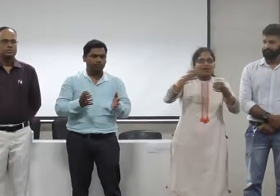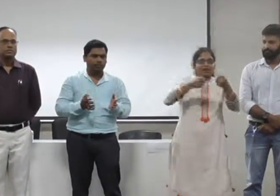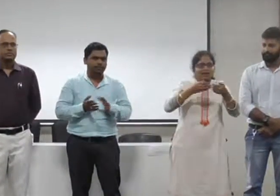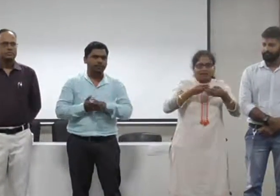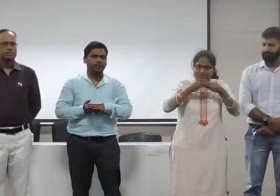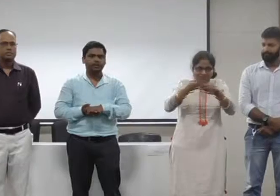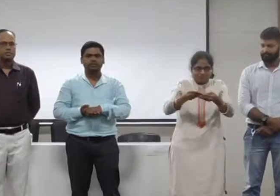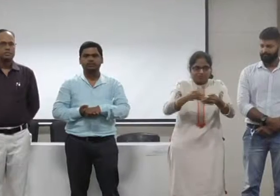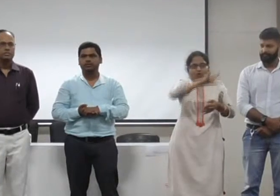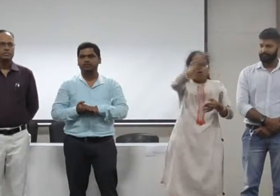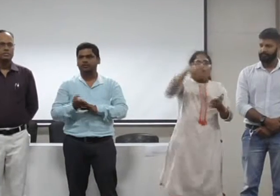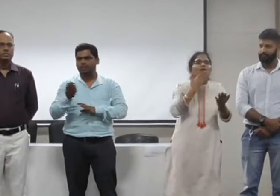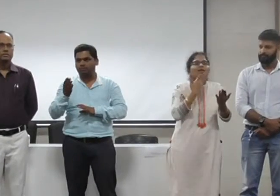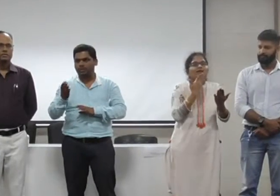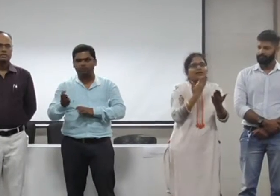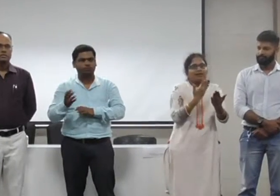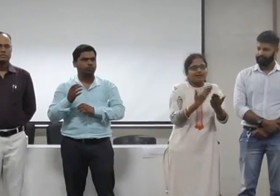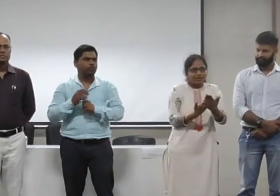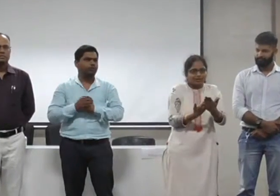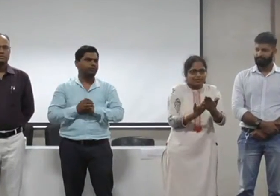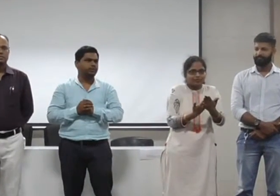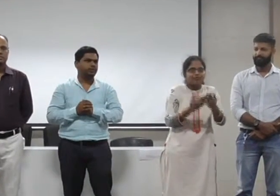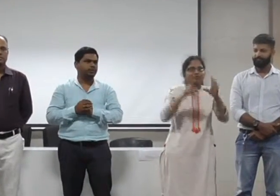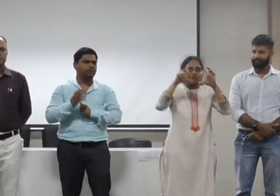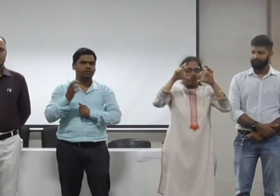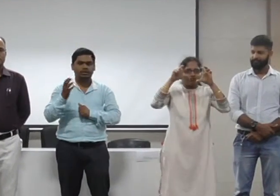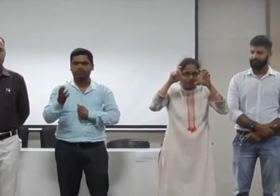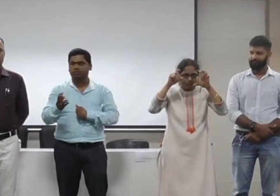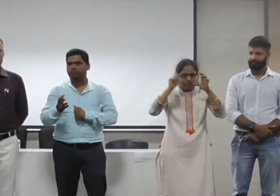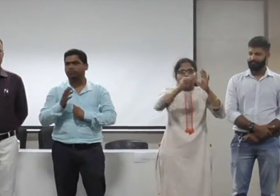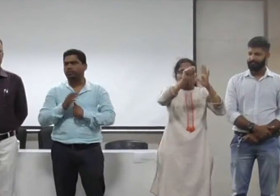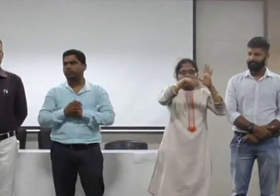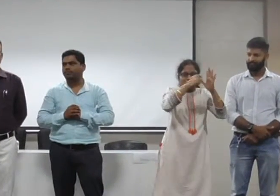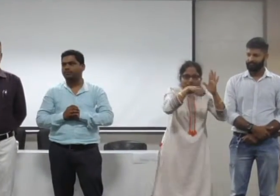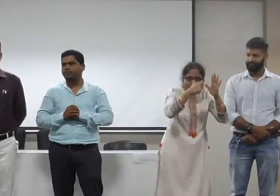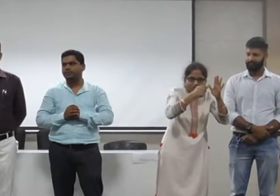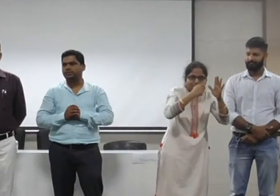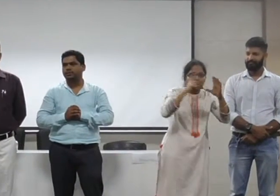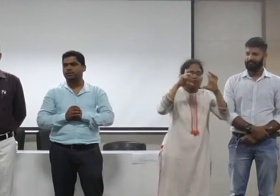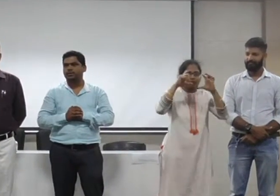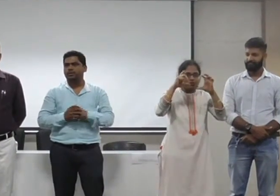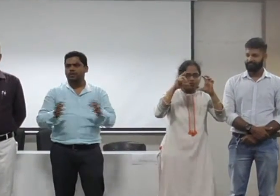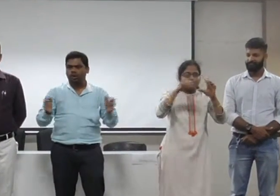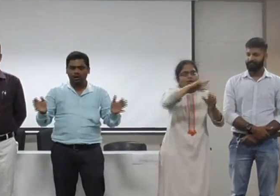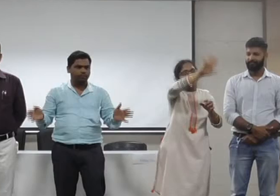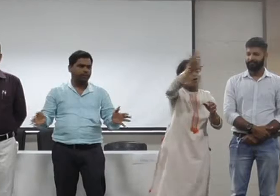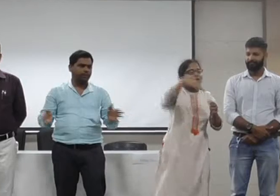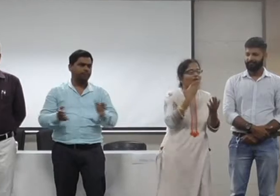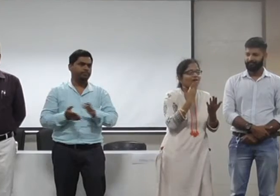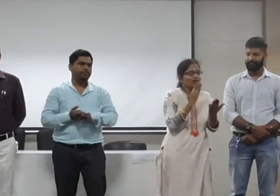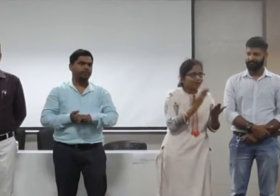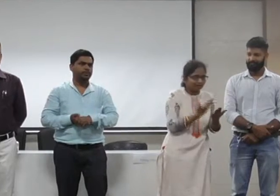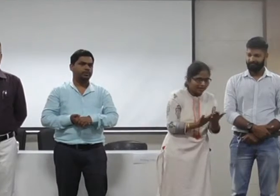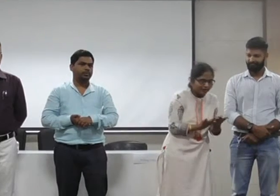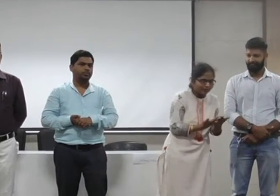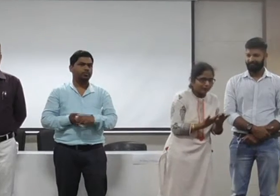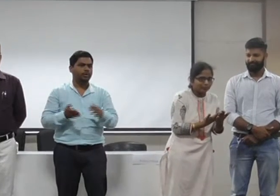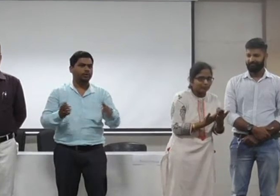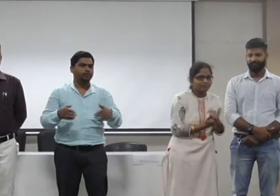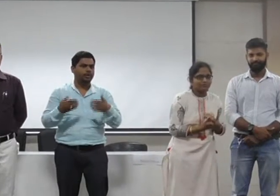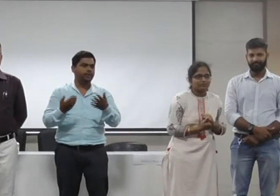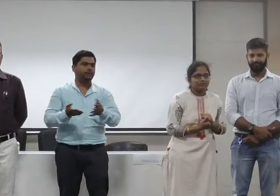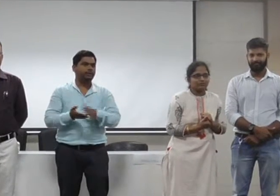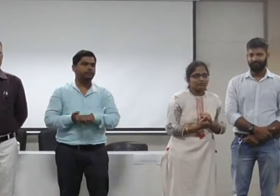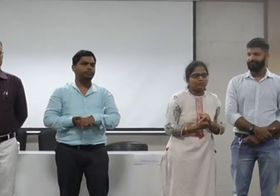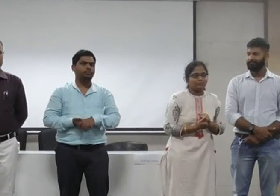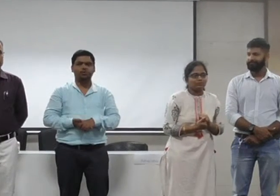the print media, our photographers, our videographers, all our team who has